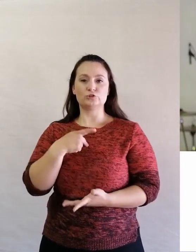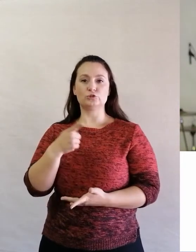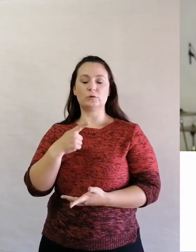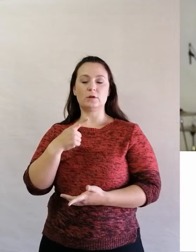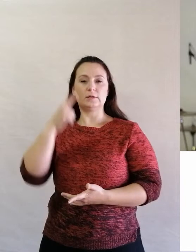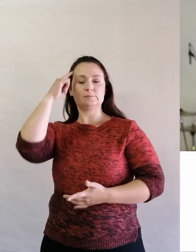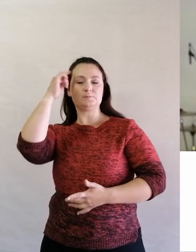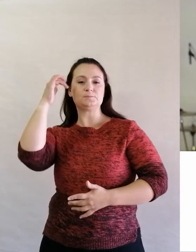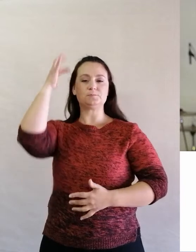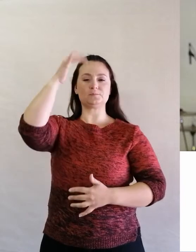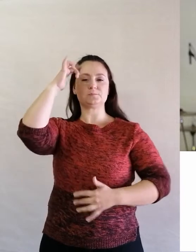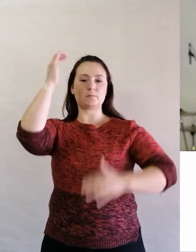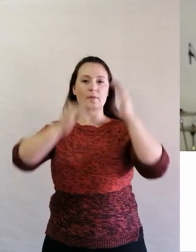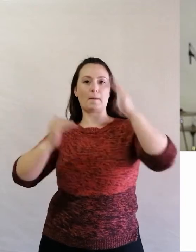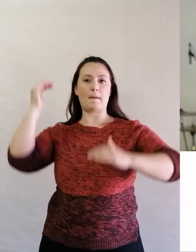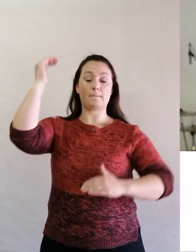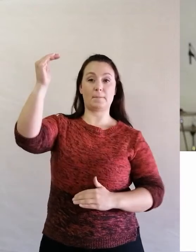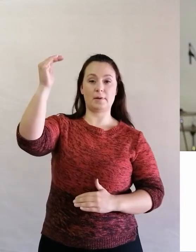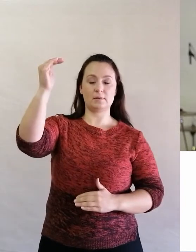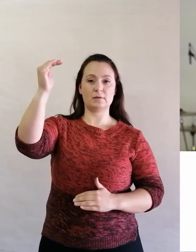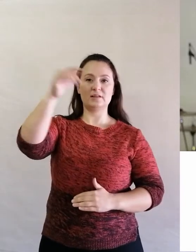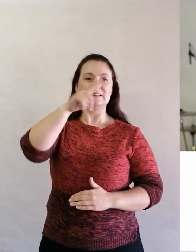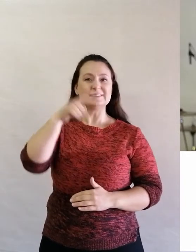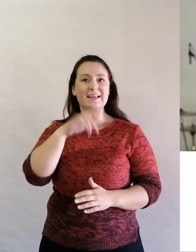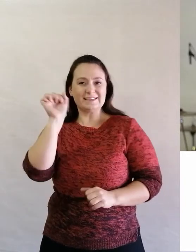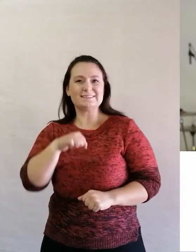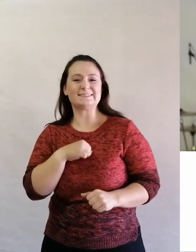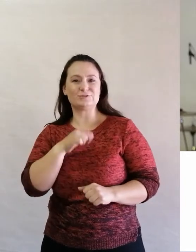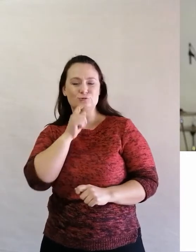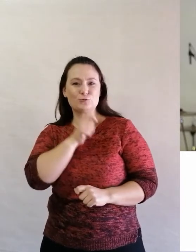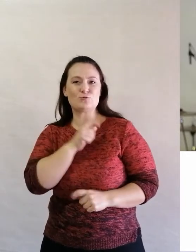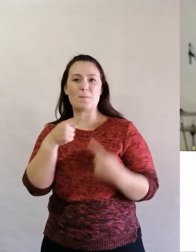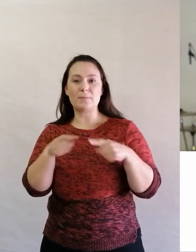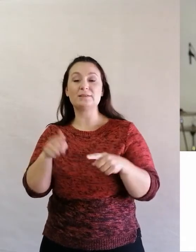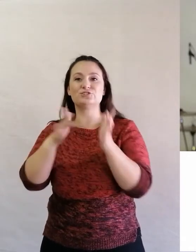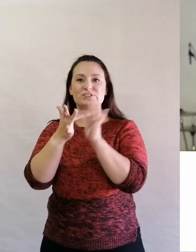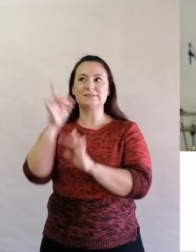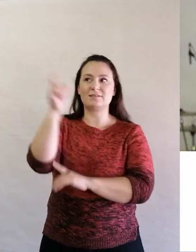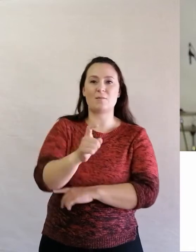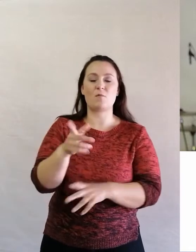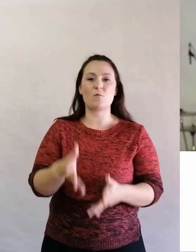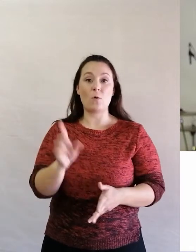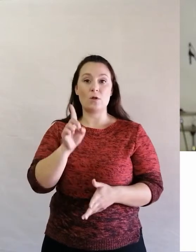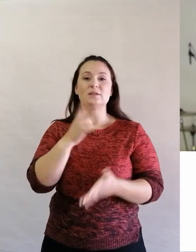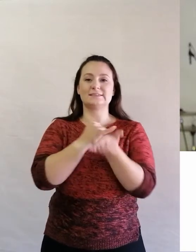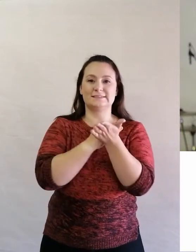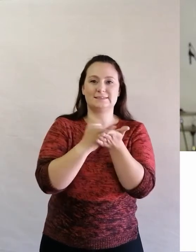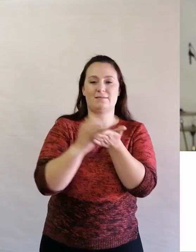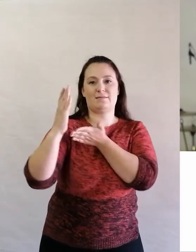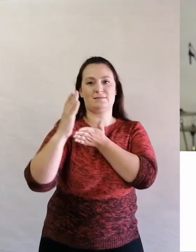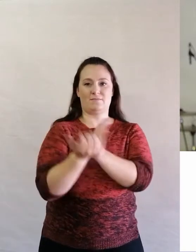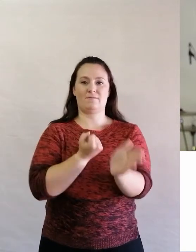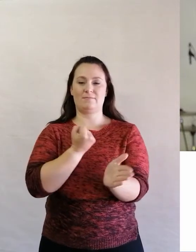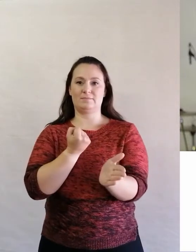of thinking. Even though Christianity is a higher way of thinking, Jesus came to save us from our sin